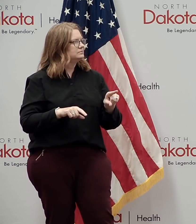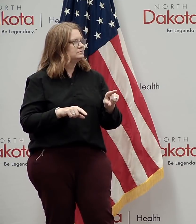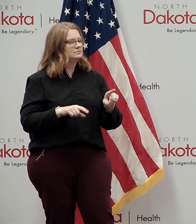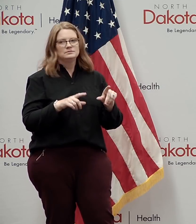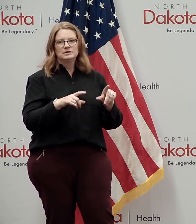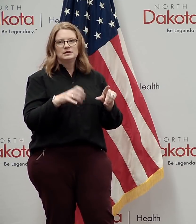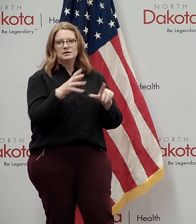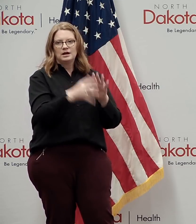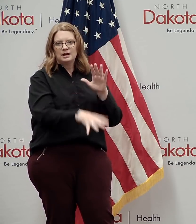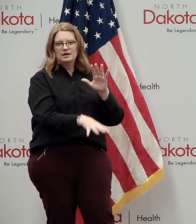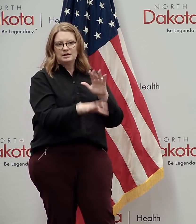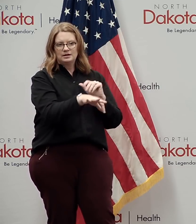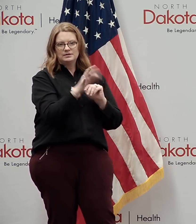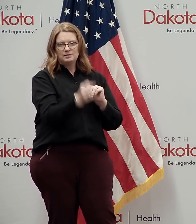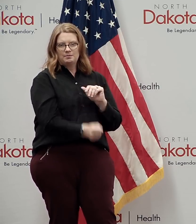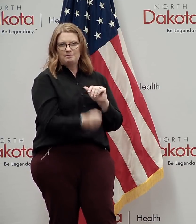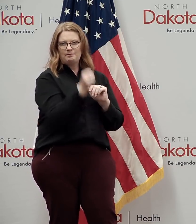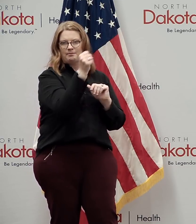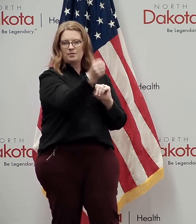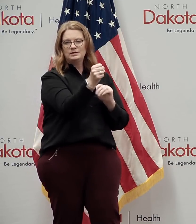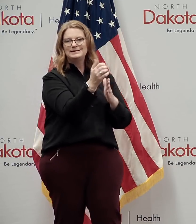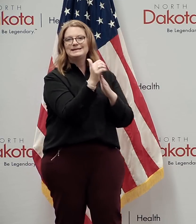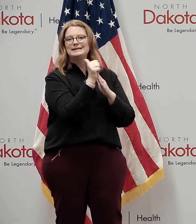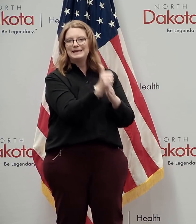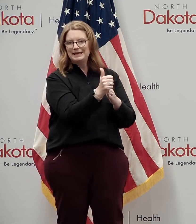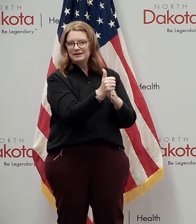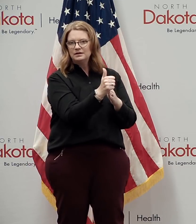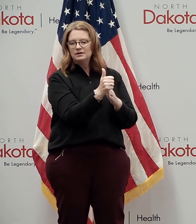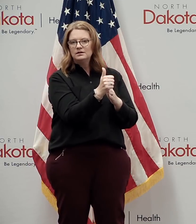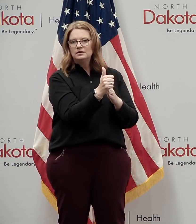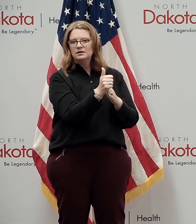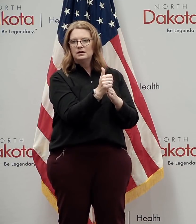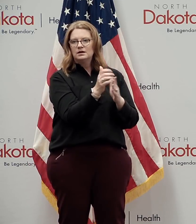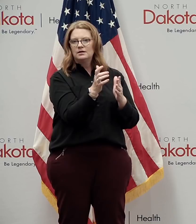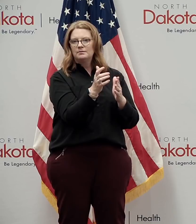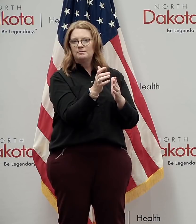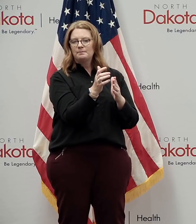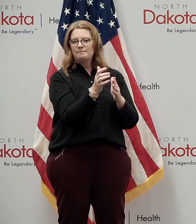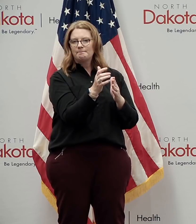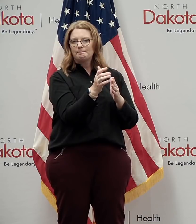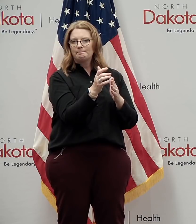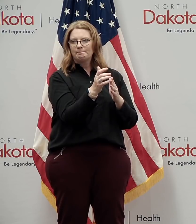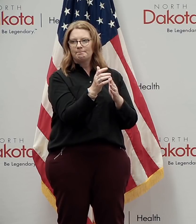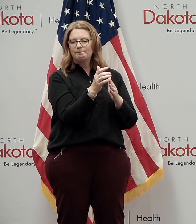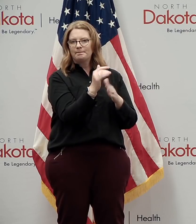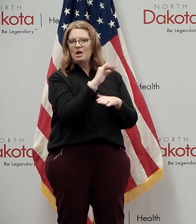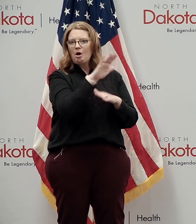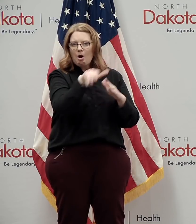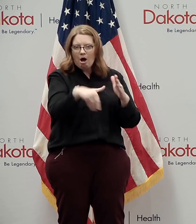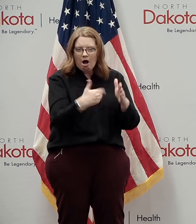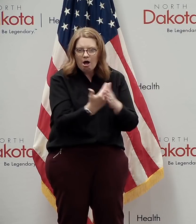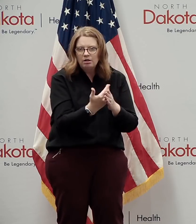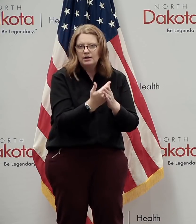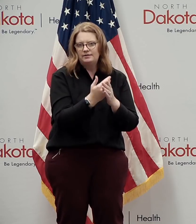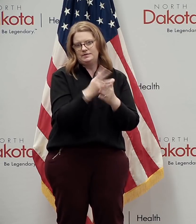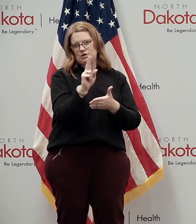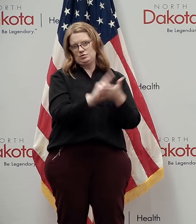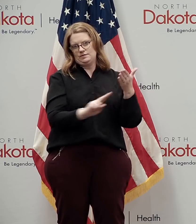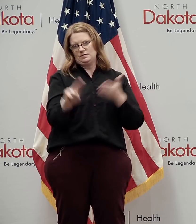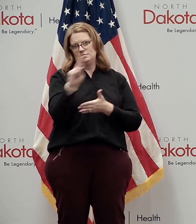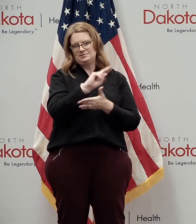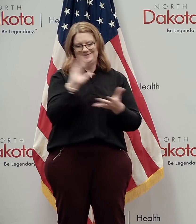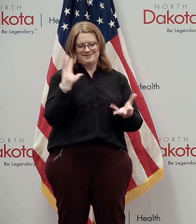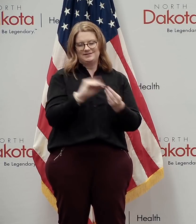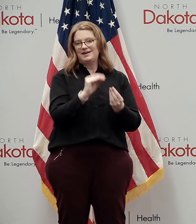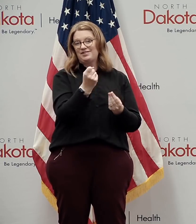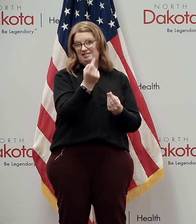appointed by Chancellor Hagerott to lead the effort about across all of our 11 state universities in terms